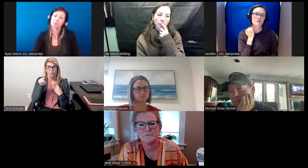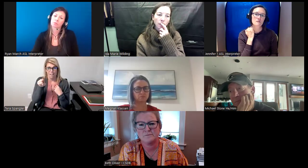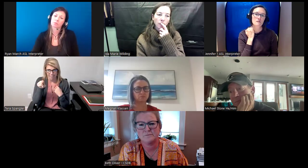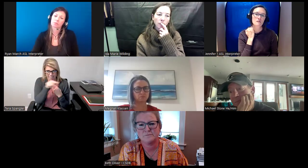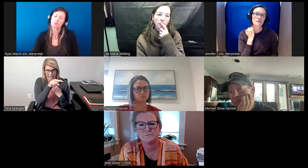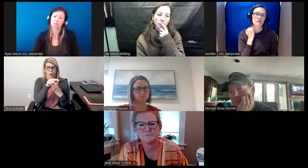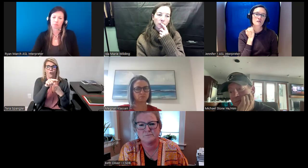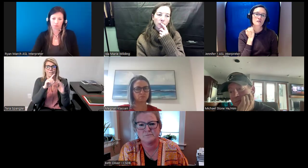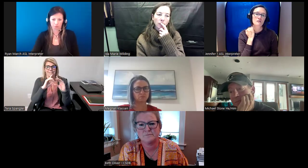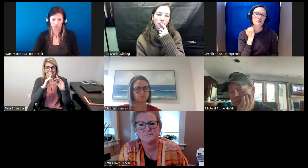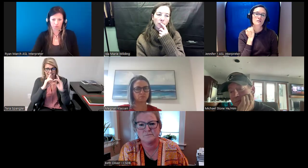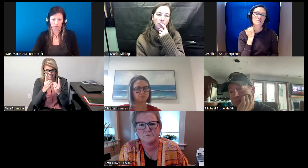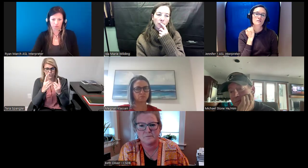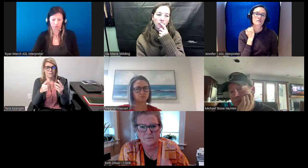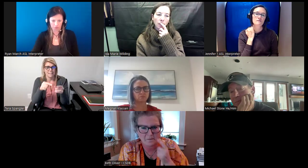districts